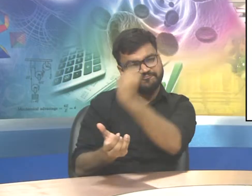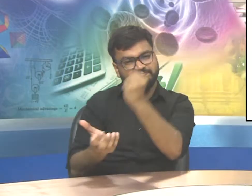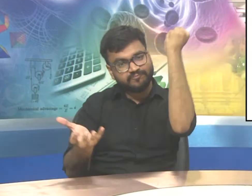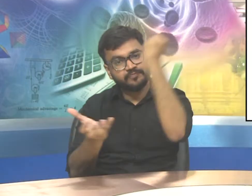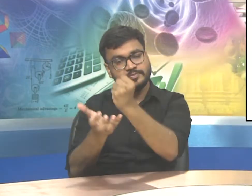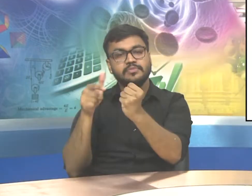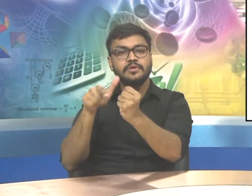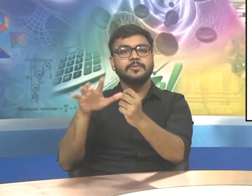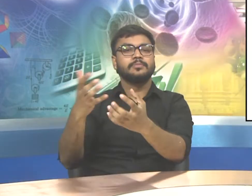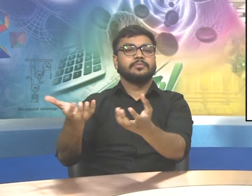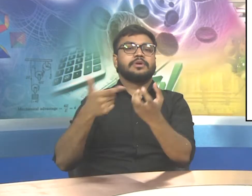horses,